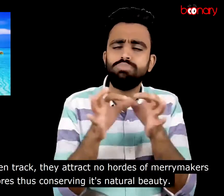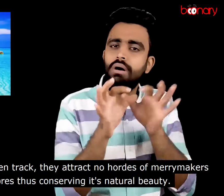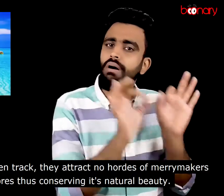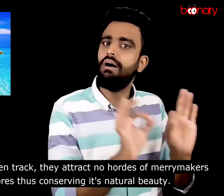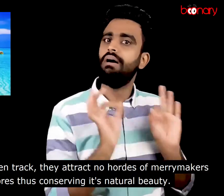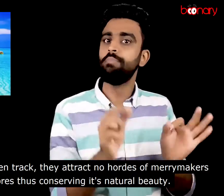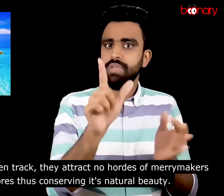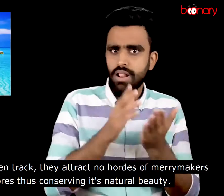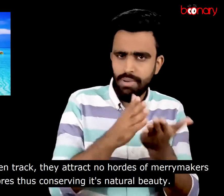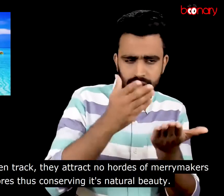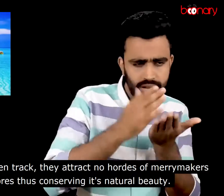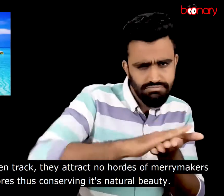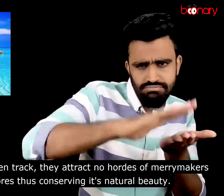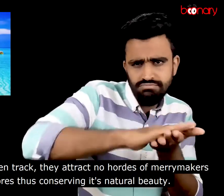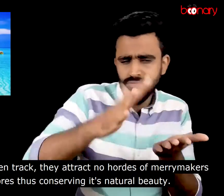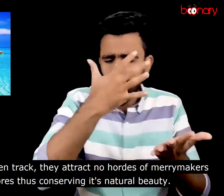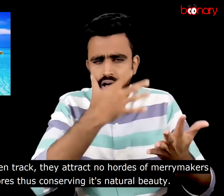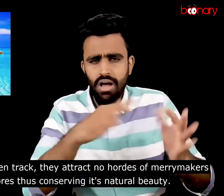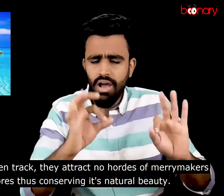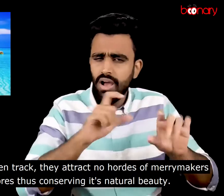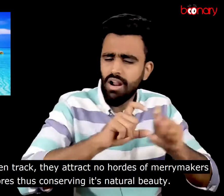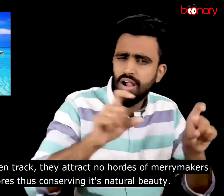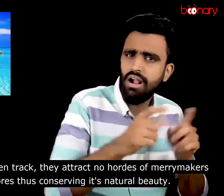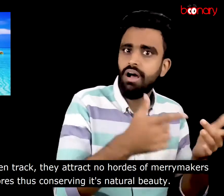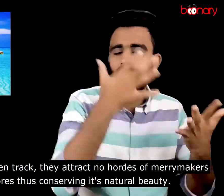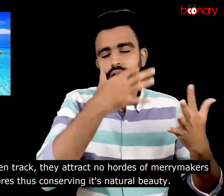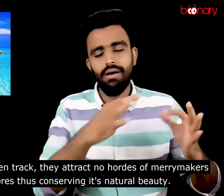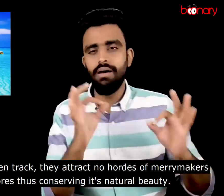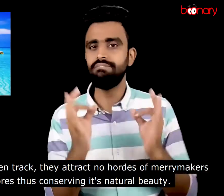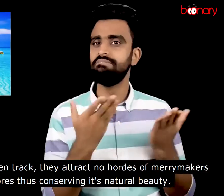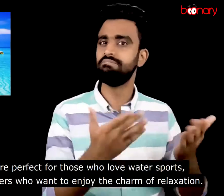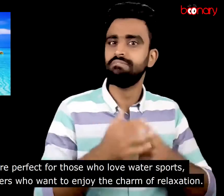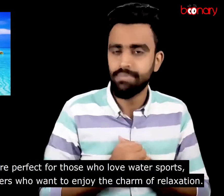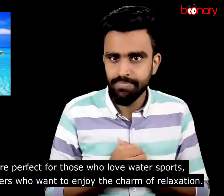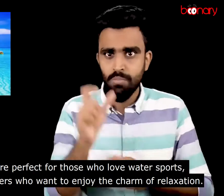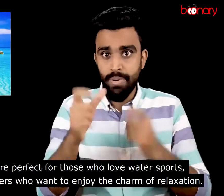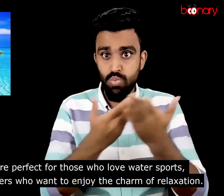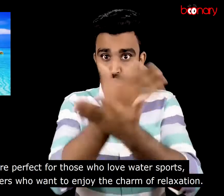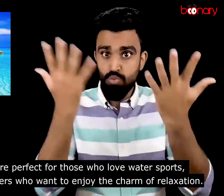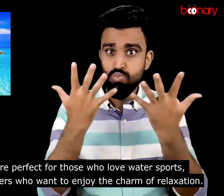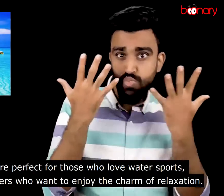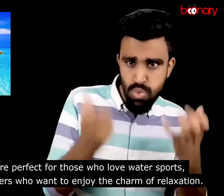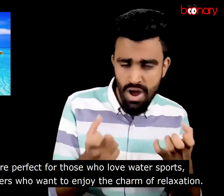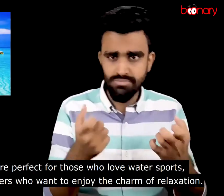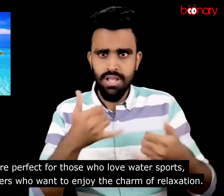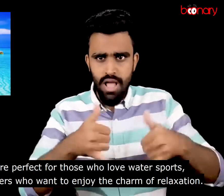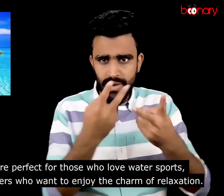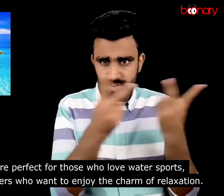of merrymakers to their shores, thus conserving its natural beauty. These islands are perfect for